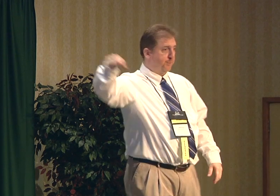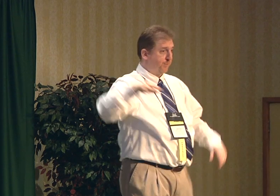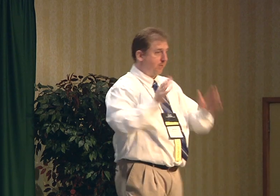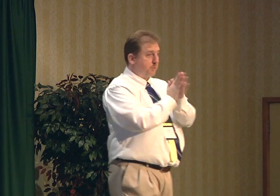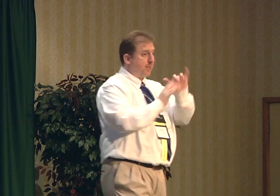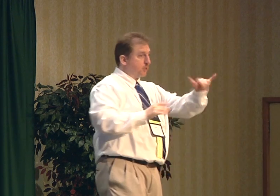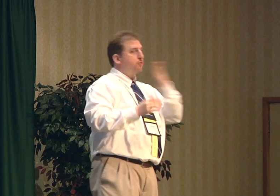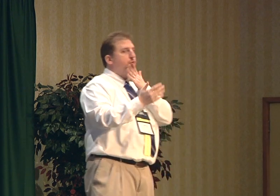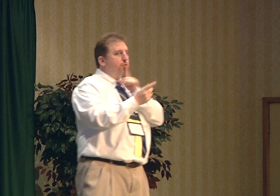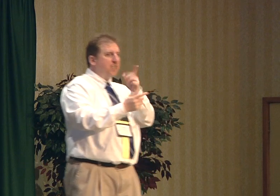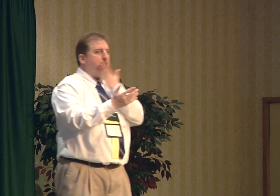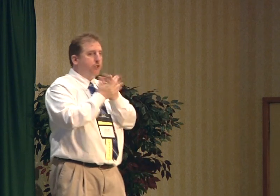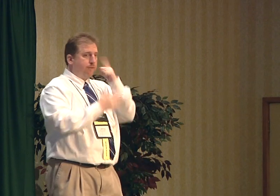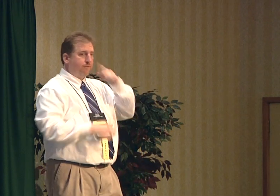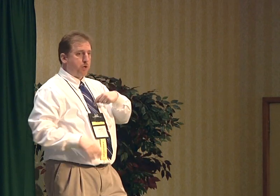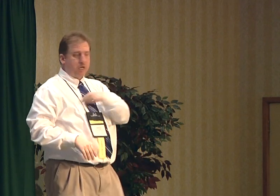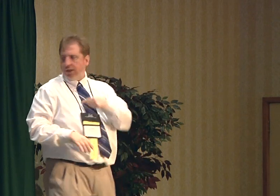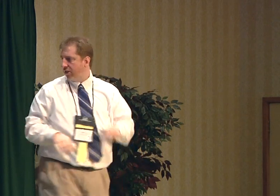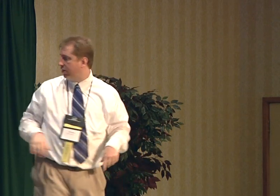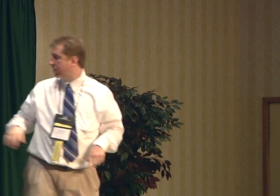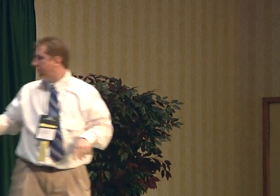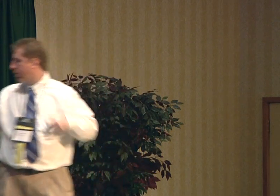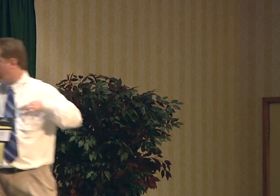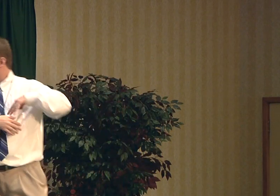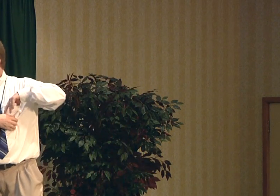saying. So this is good for us.